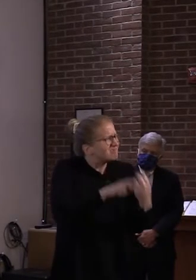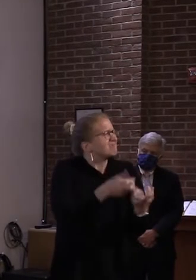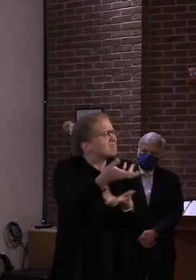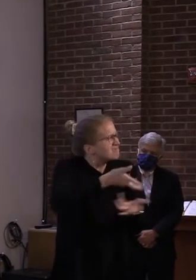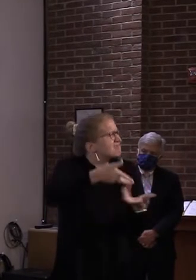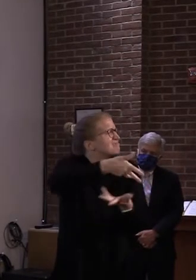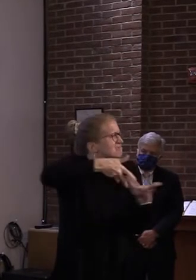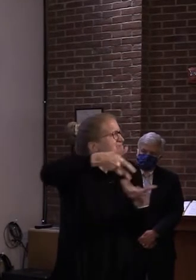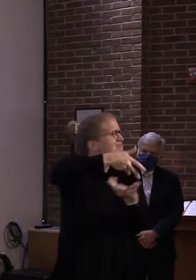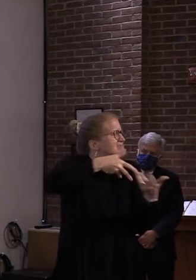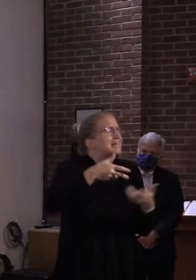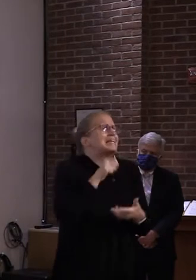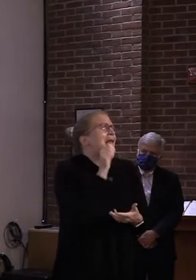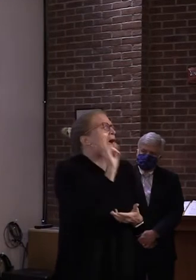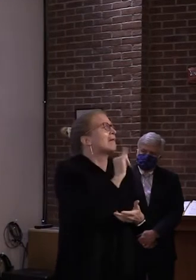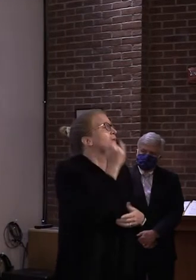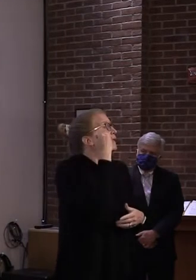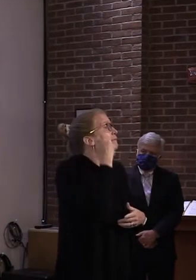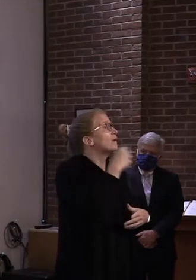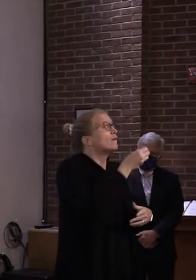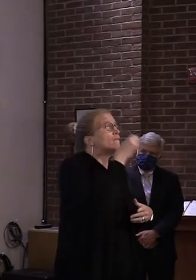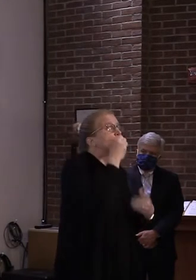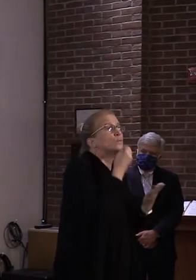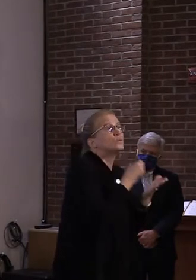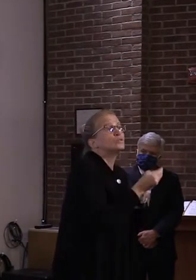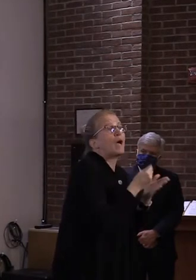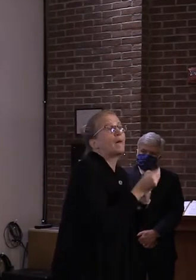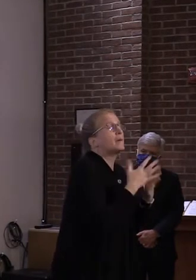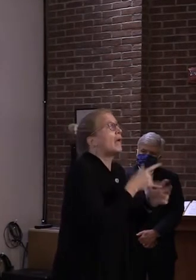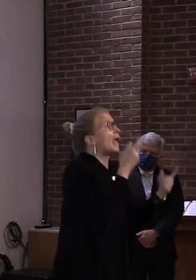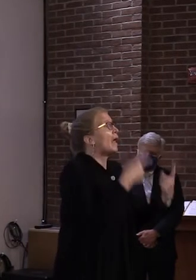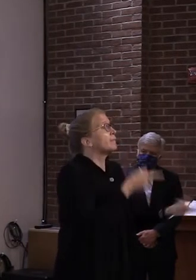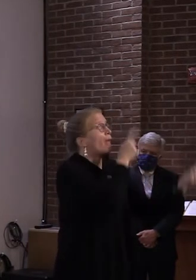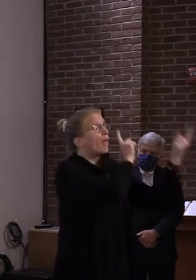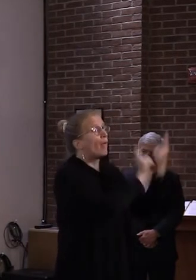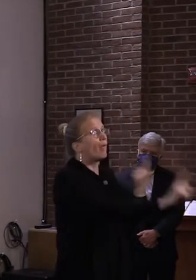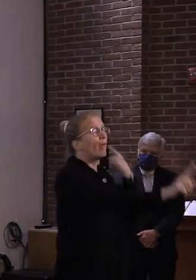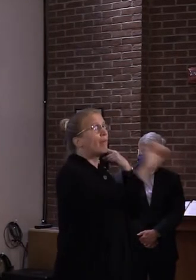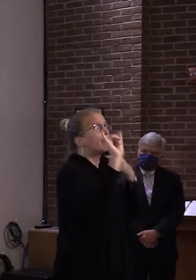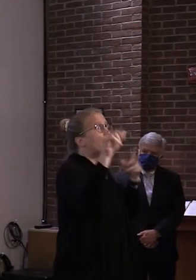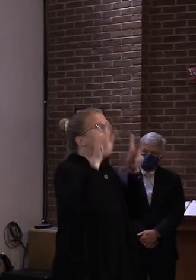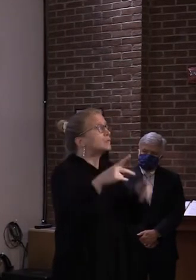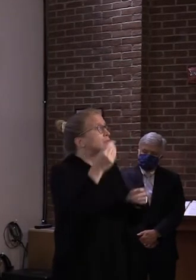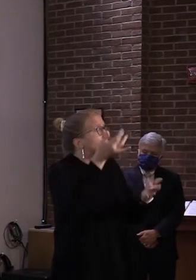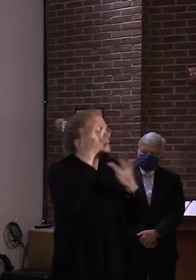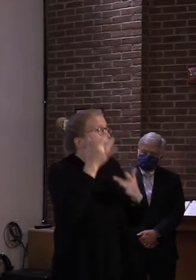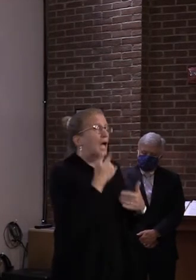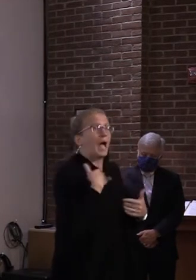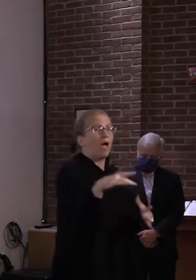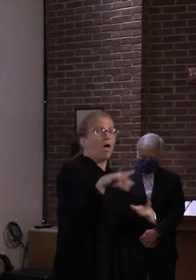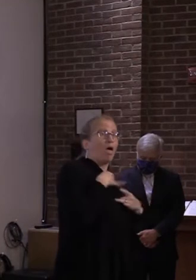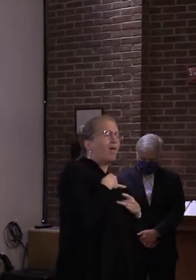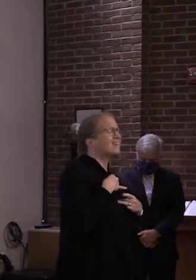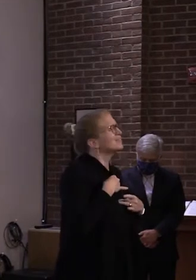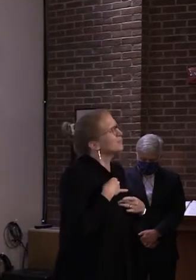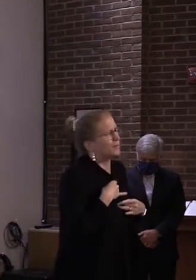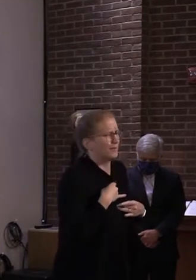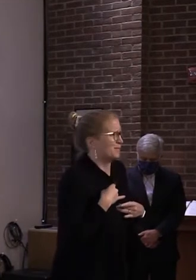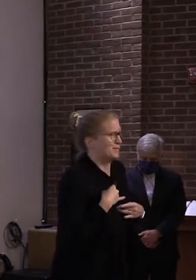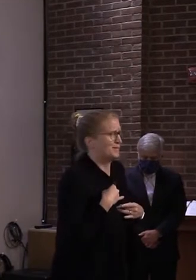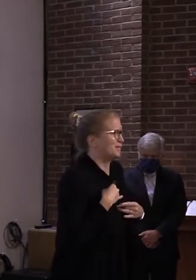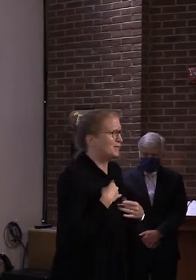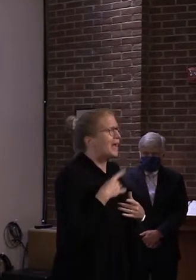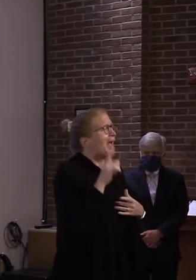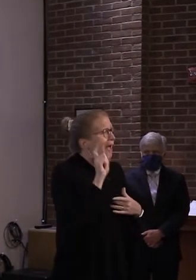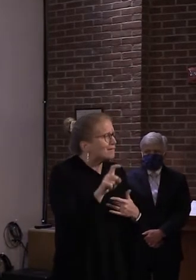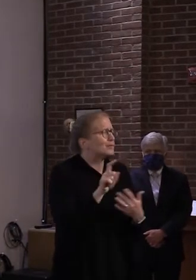their friends, maybe their coworkers. The whole concept of contact tracing, of course,